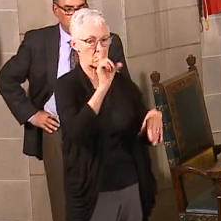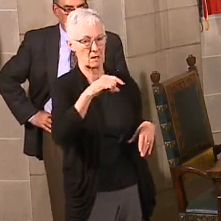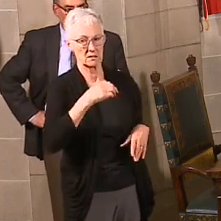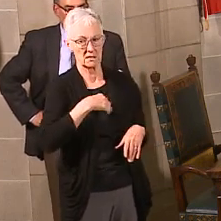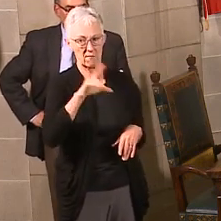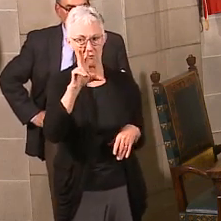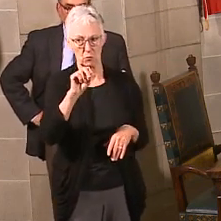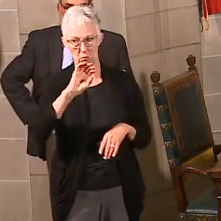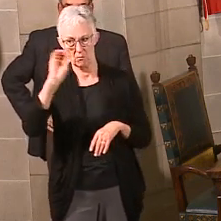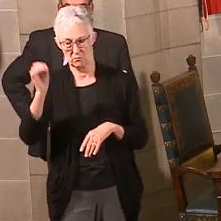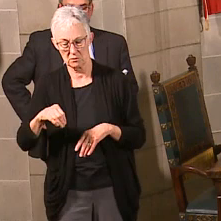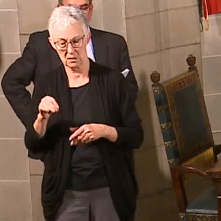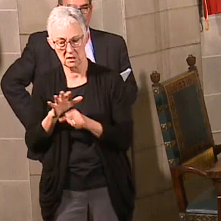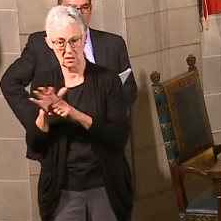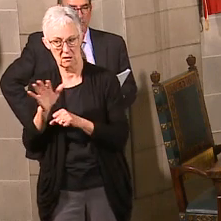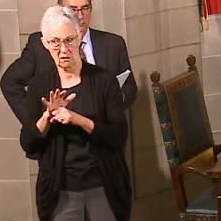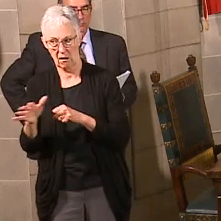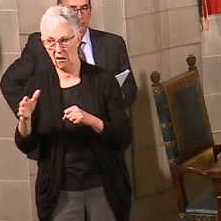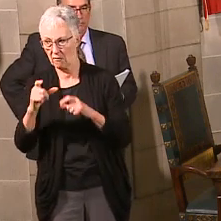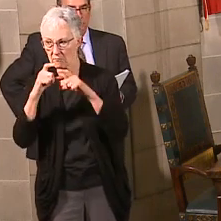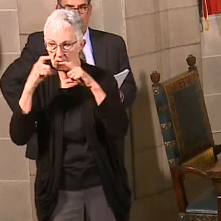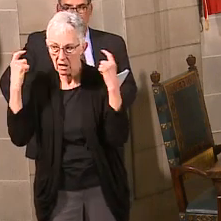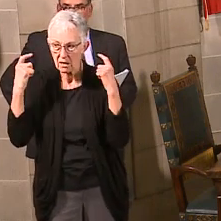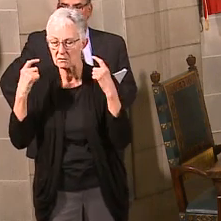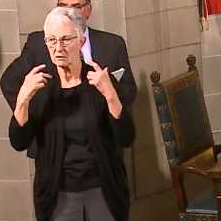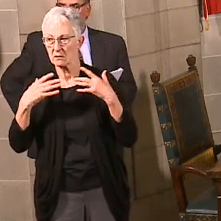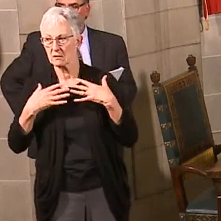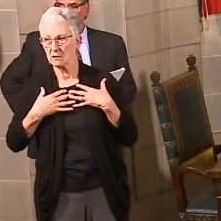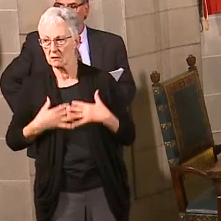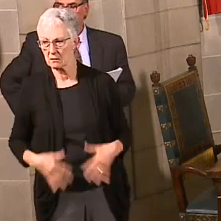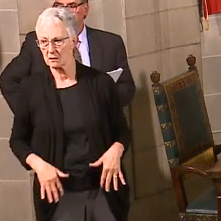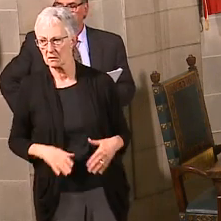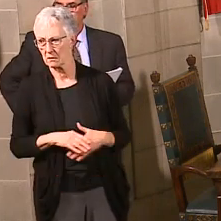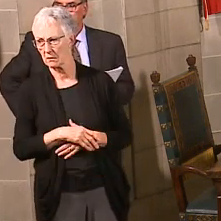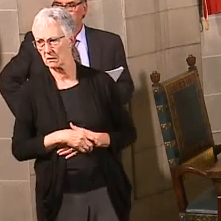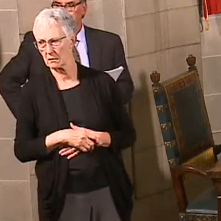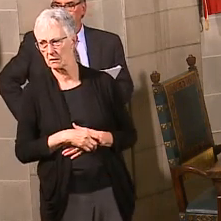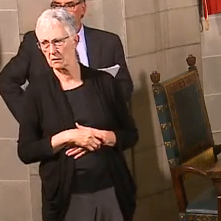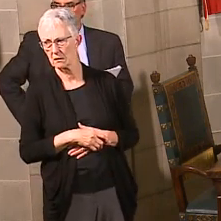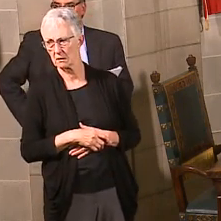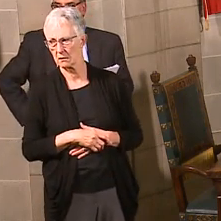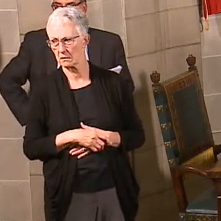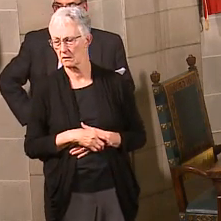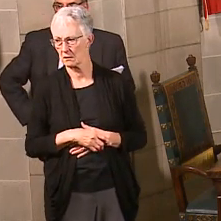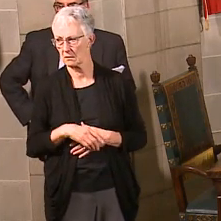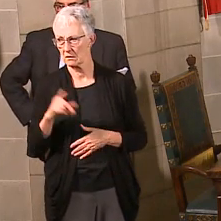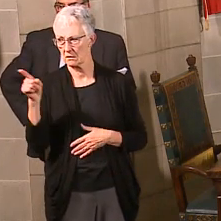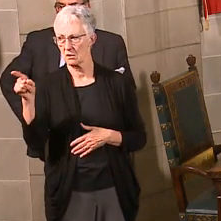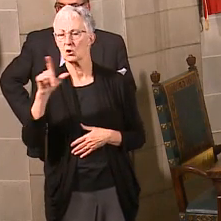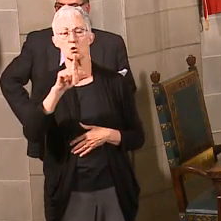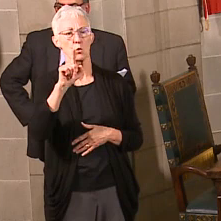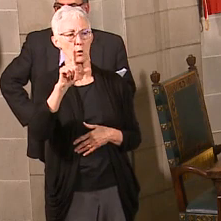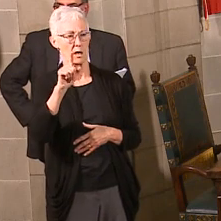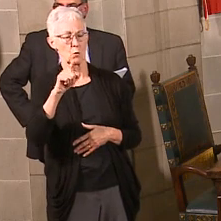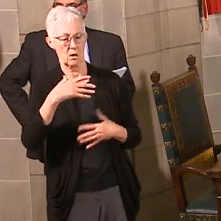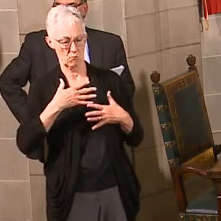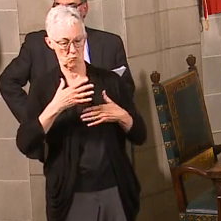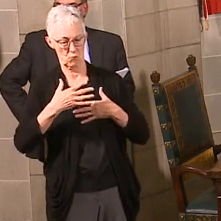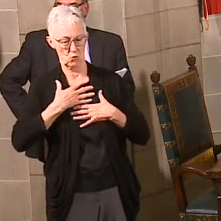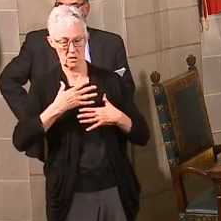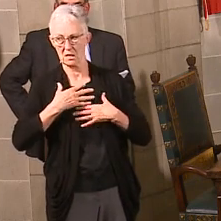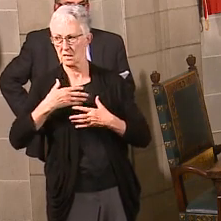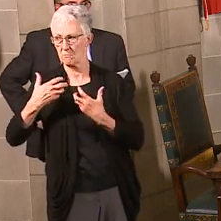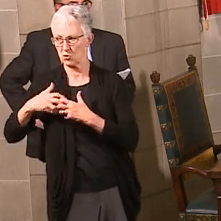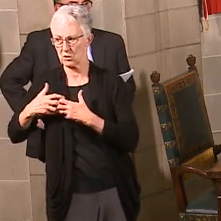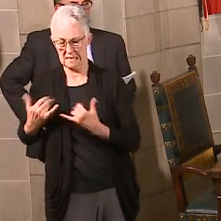be able to make sure we don't overwhelm the healthcare system. The 21 is for ventilators in Omaha. 21 ventilators in Omaha right now being used for COVID